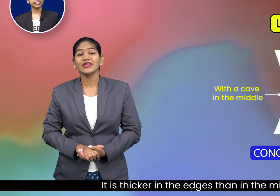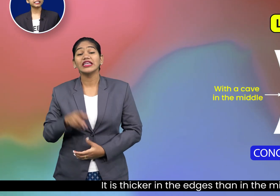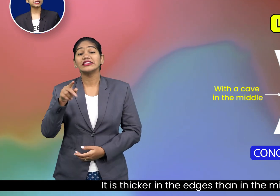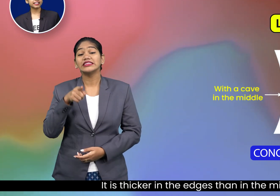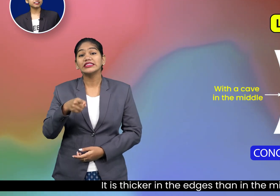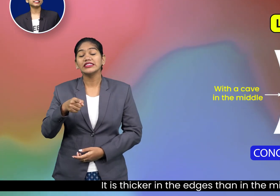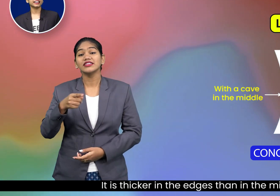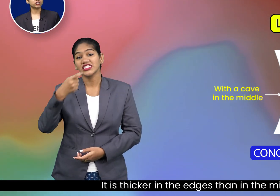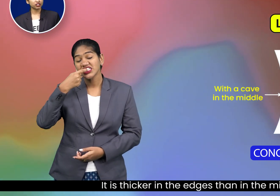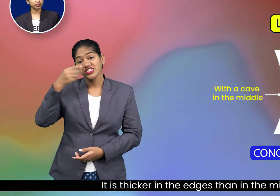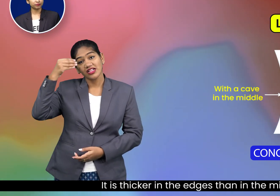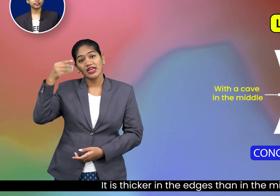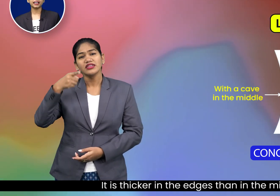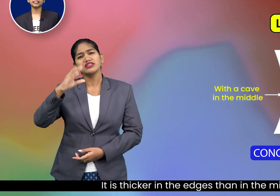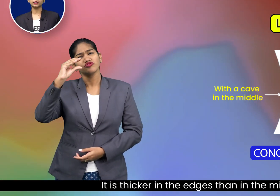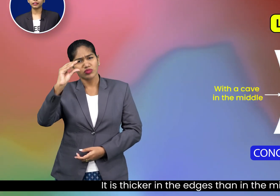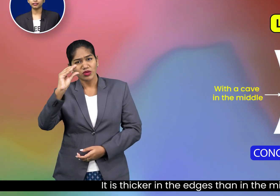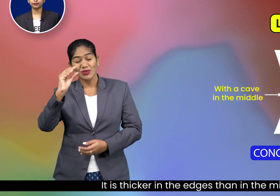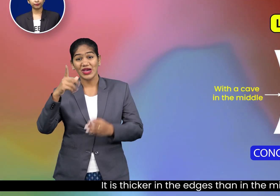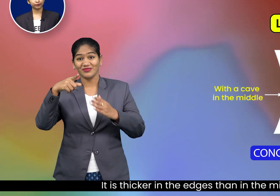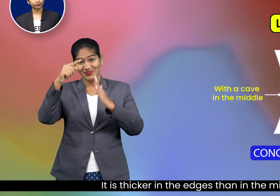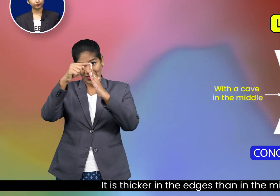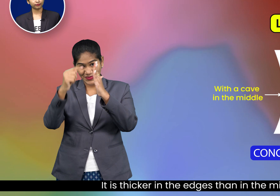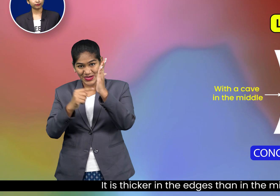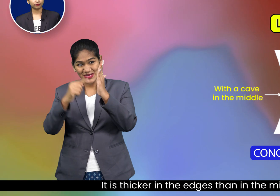It is thicker in the edges than in the middle.